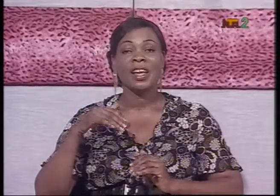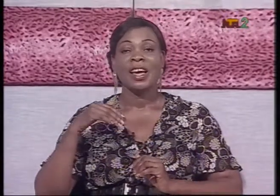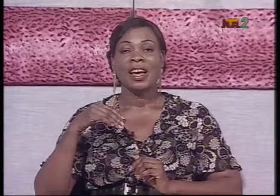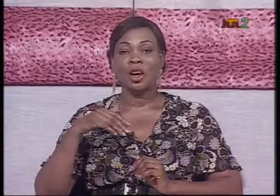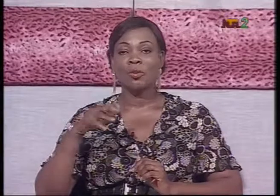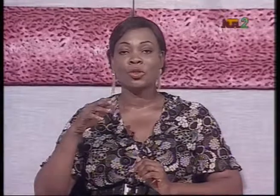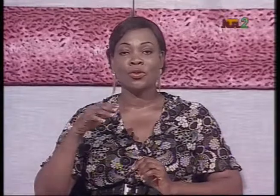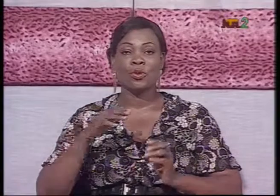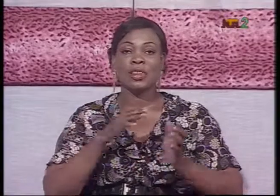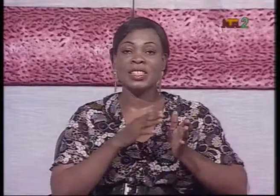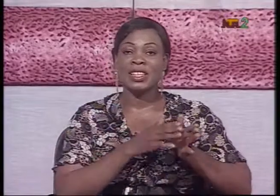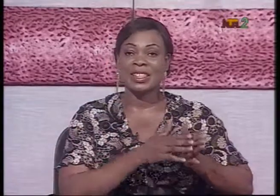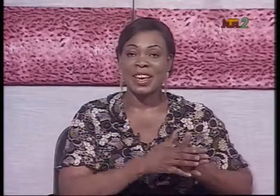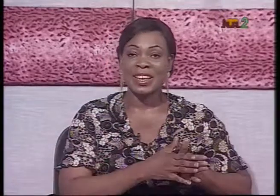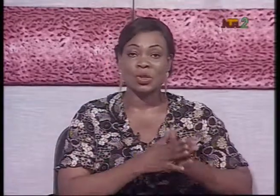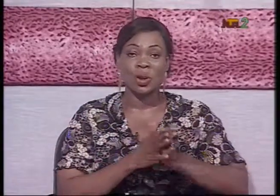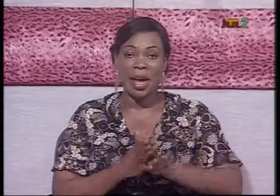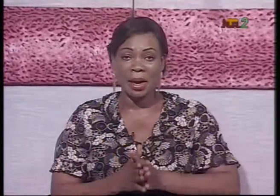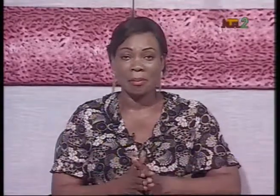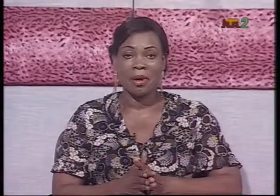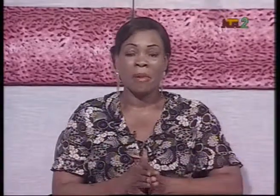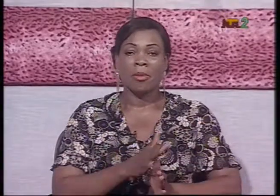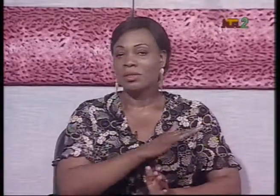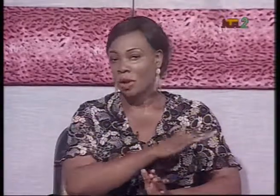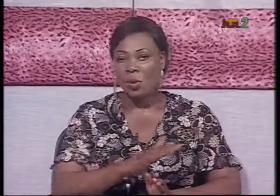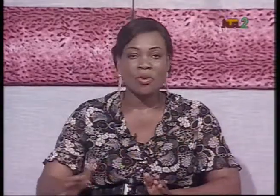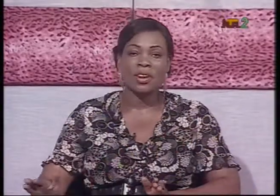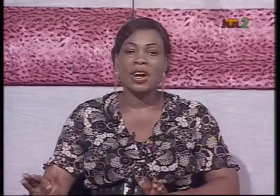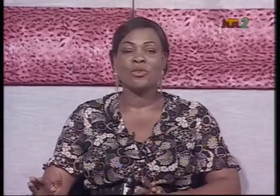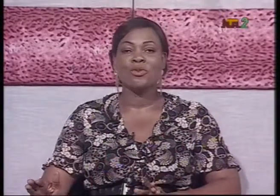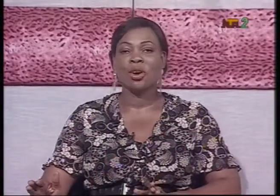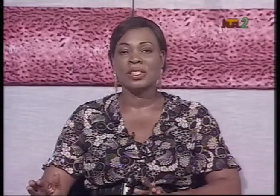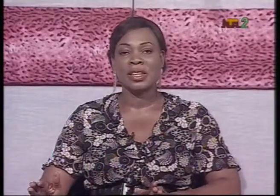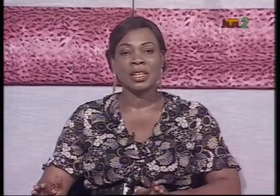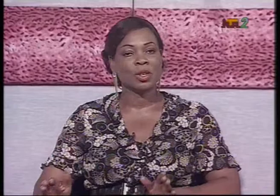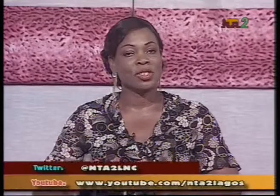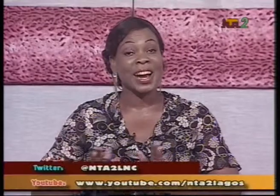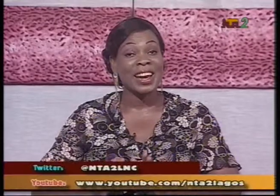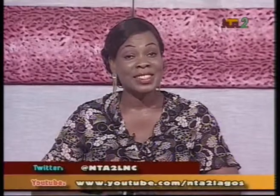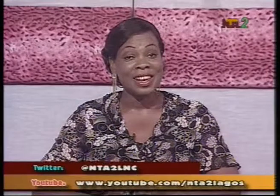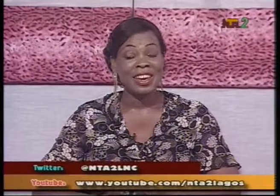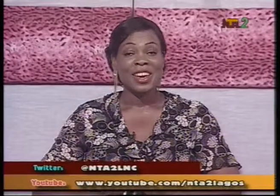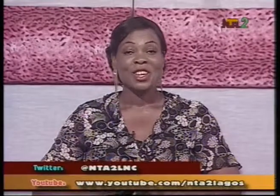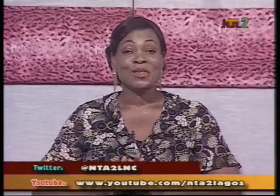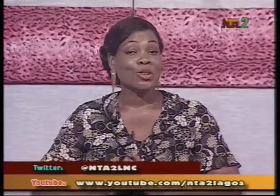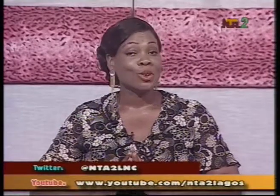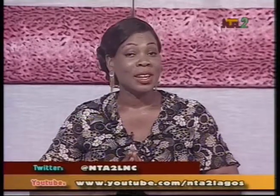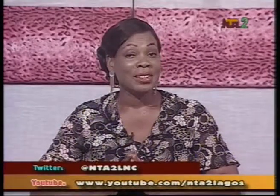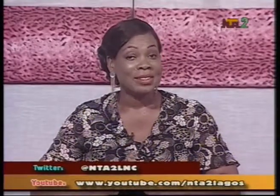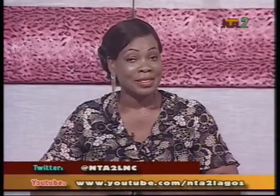and I'll put you through. We've learned letters A to M, but a quick rundown through all these letters because the idea is for you to learn the signs